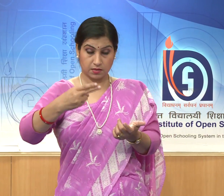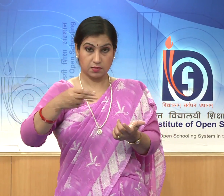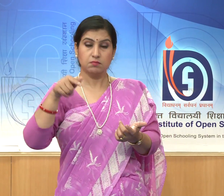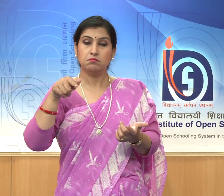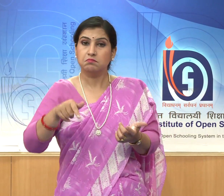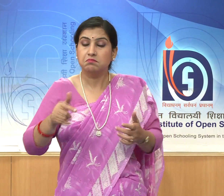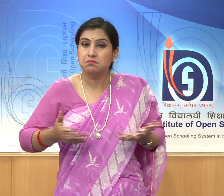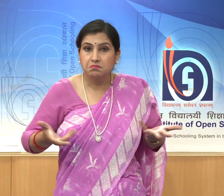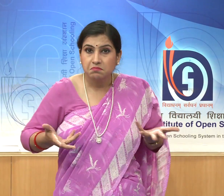reached